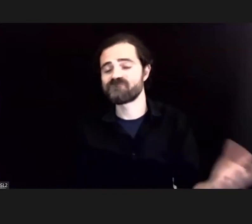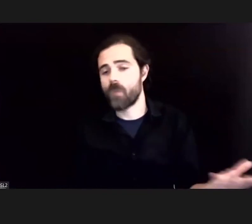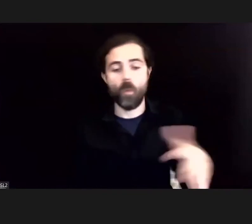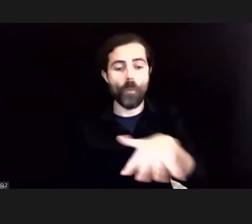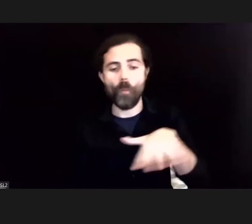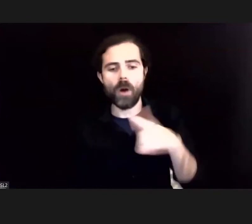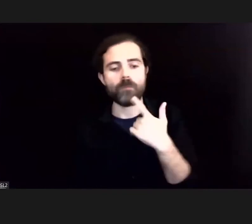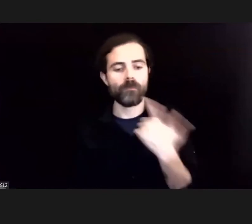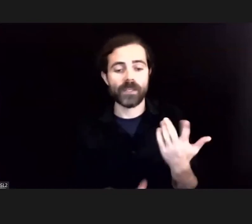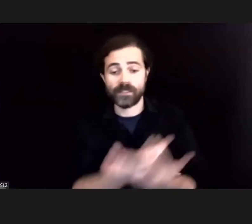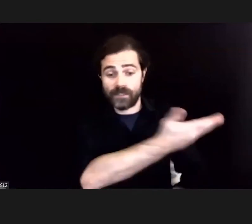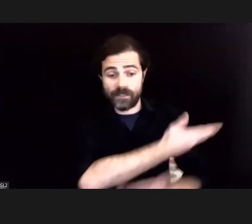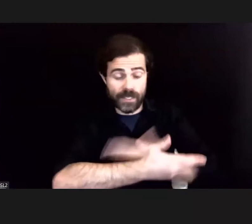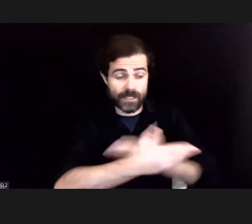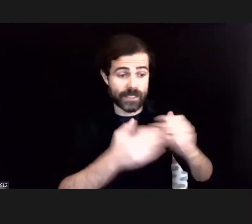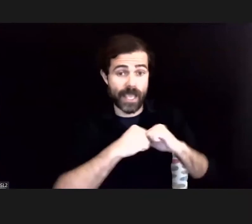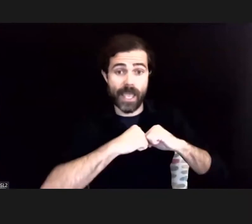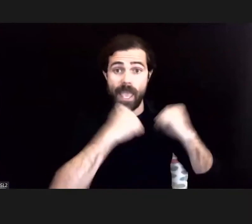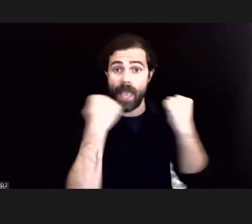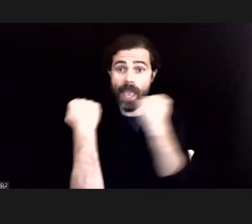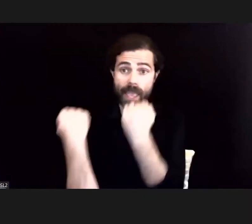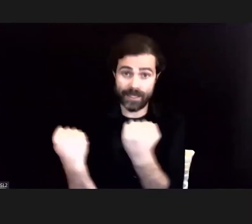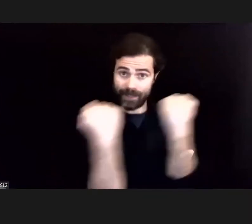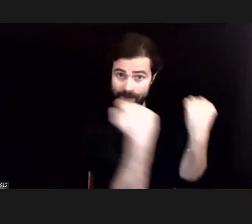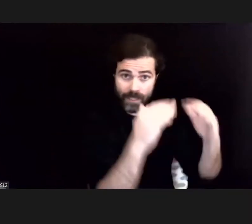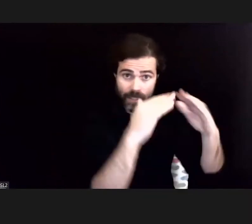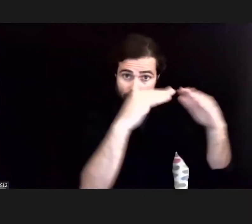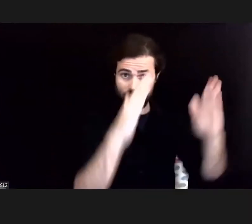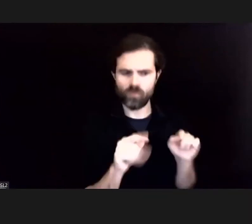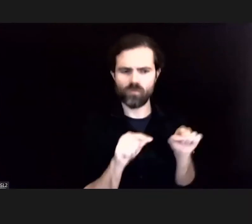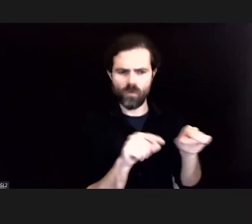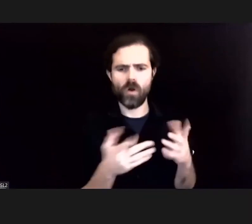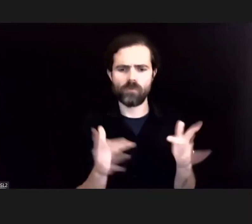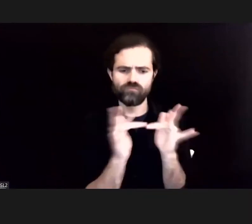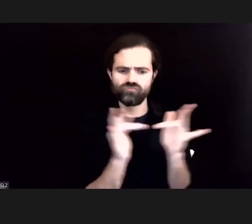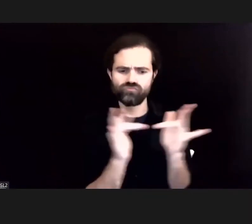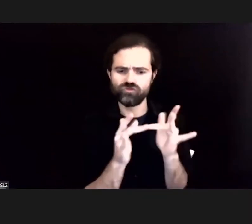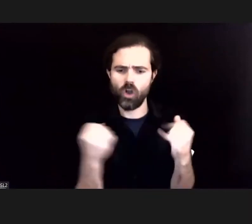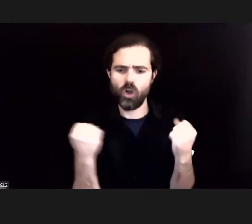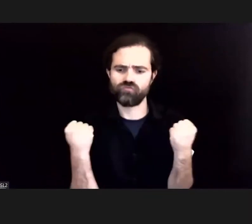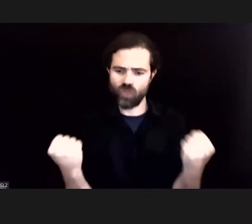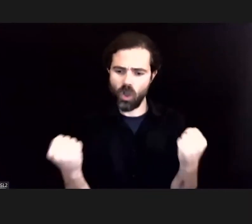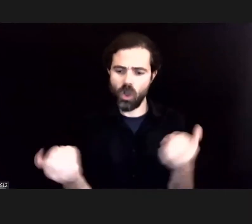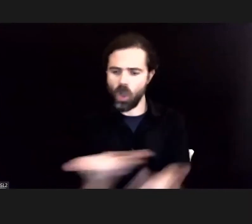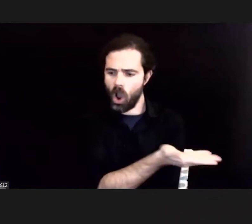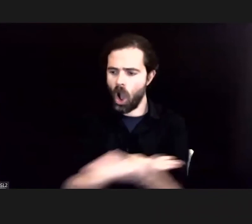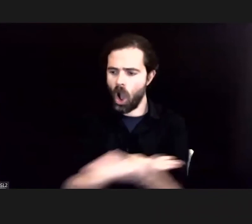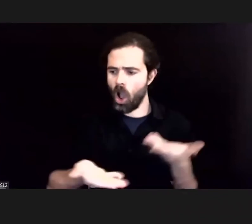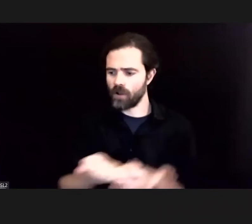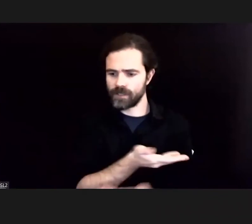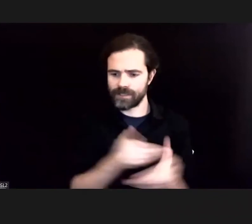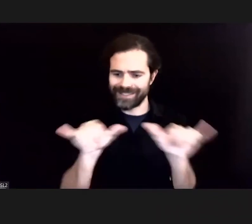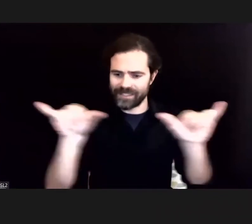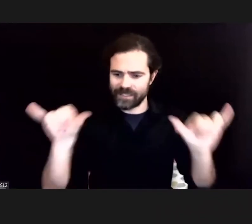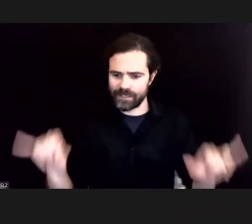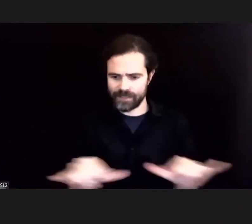meet, to connect and build together a stronger support system for persons with disabilities. And we believe